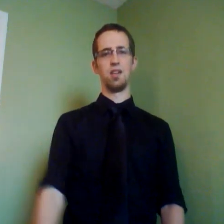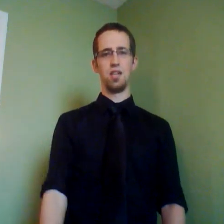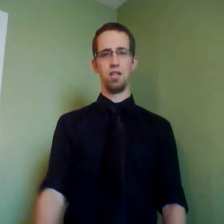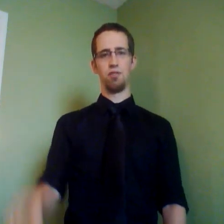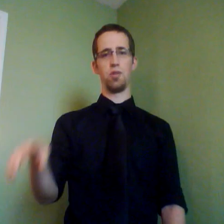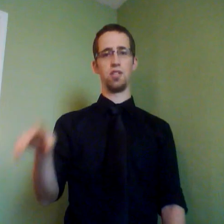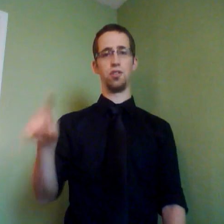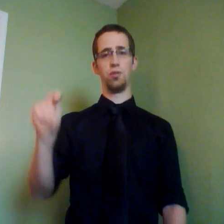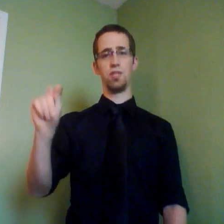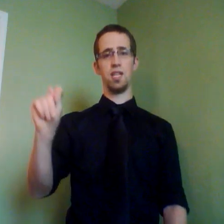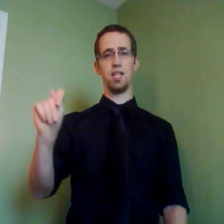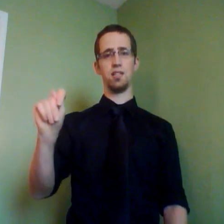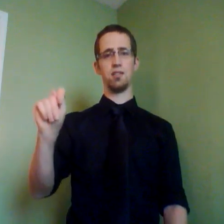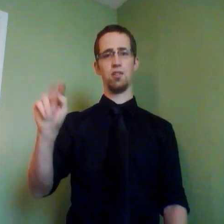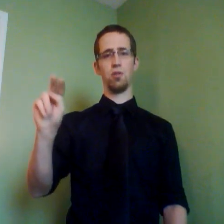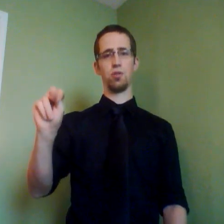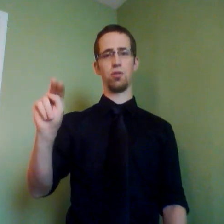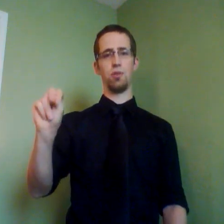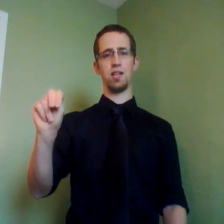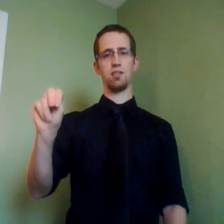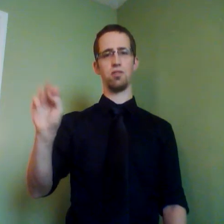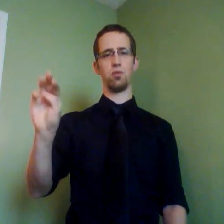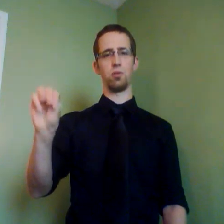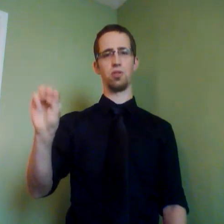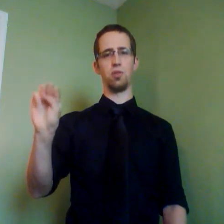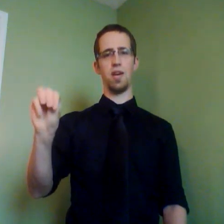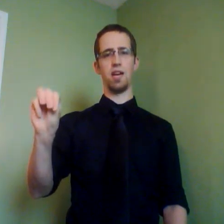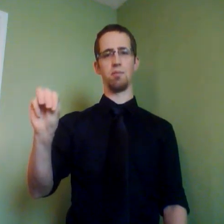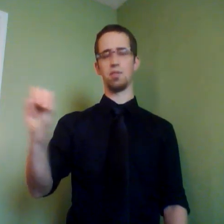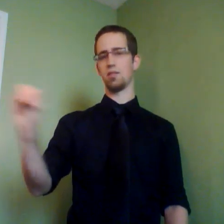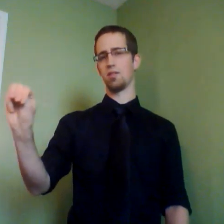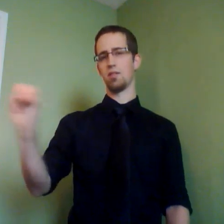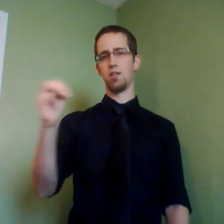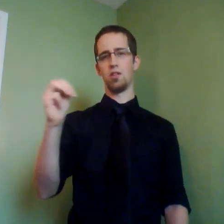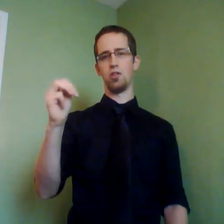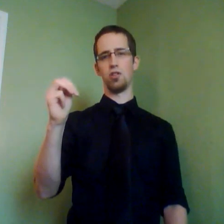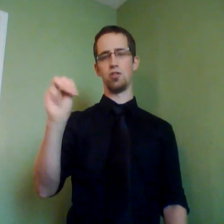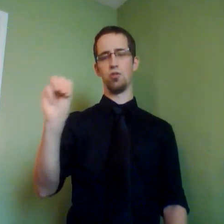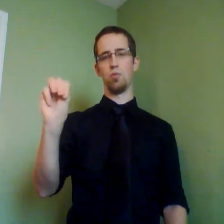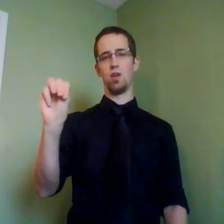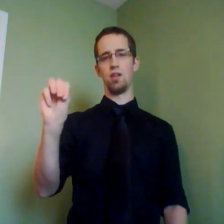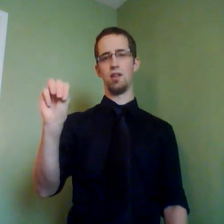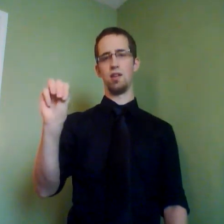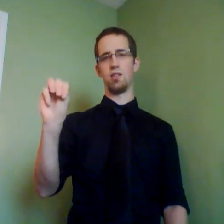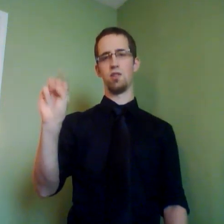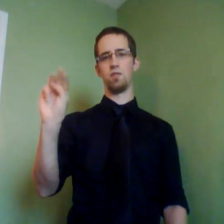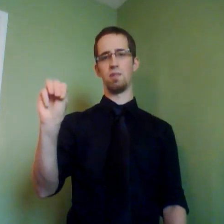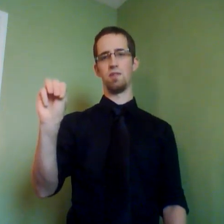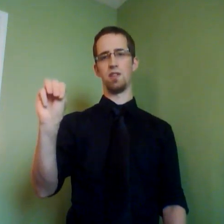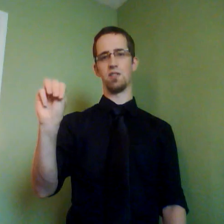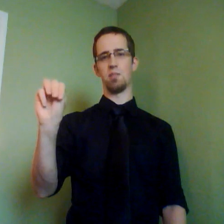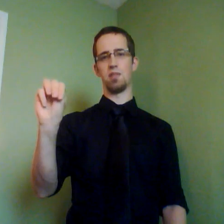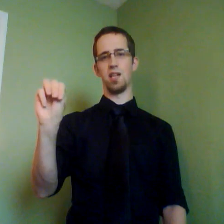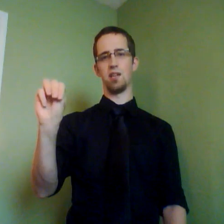If you're doing 2 T's or 2 N's or 2 M's, you just do 1 and then you flap your fingers up and down.